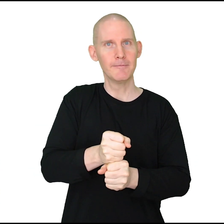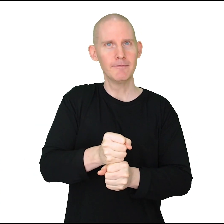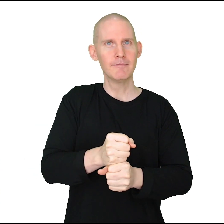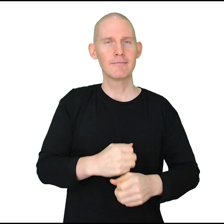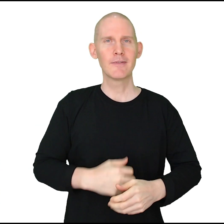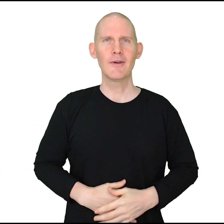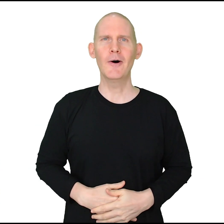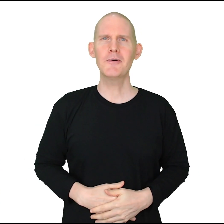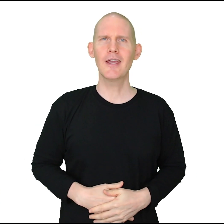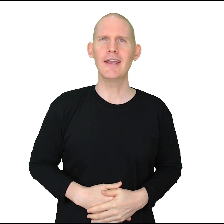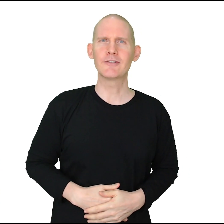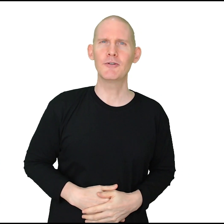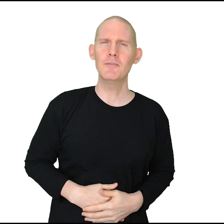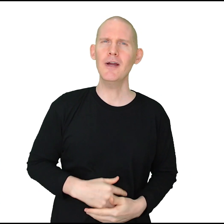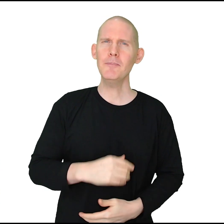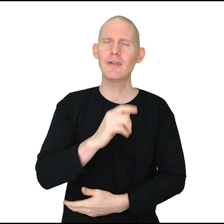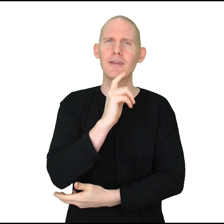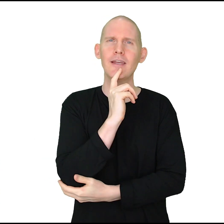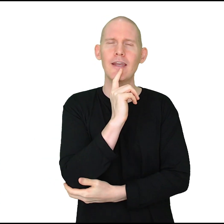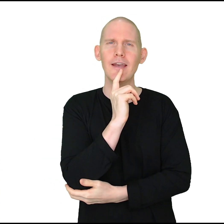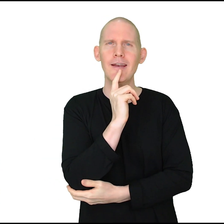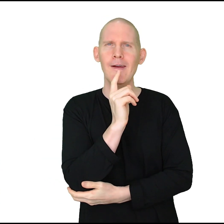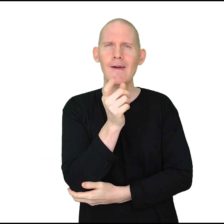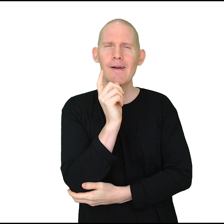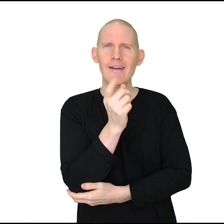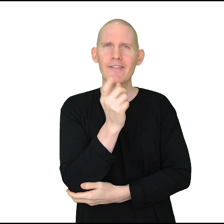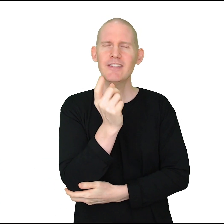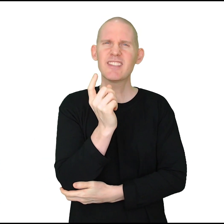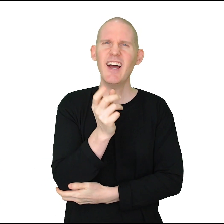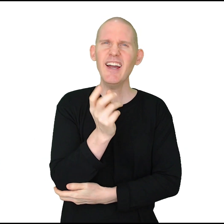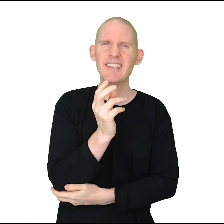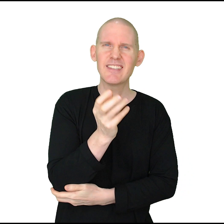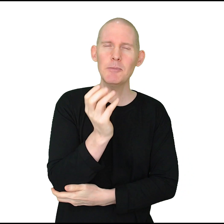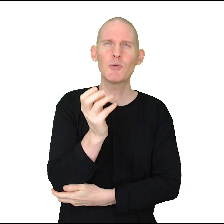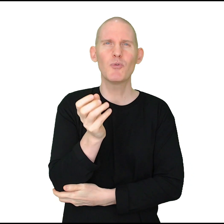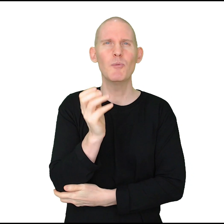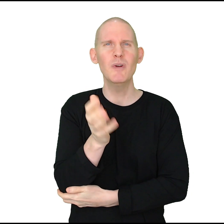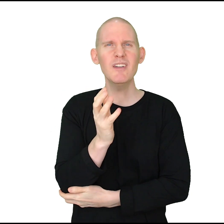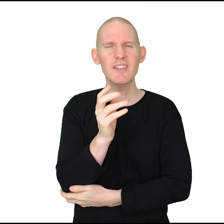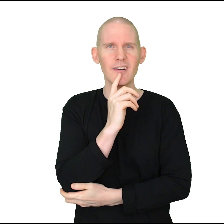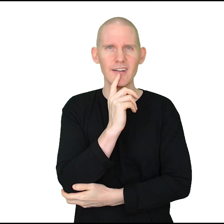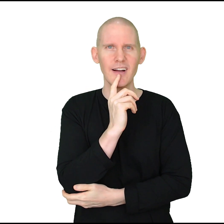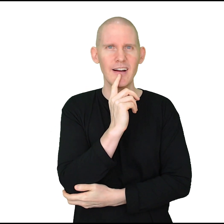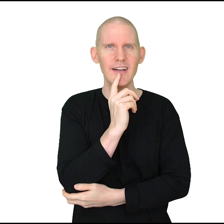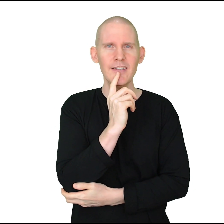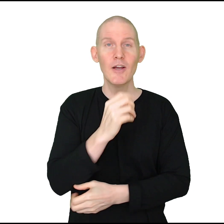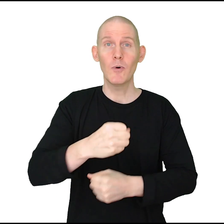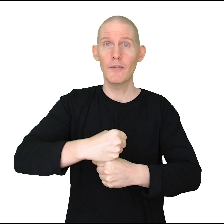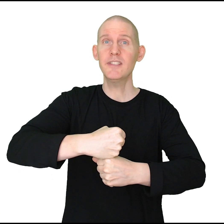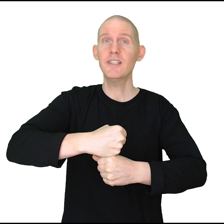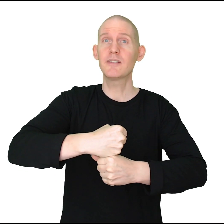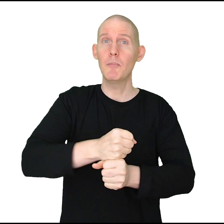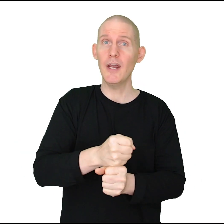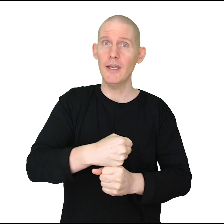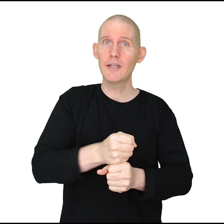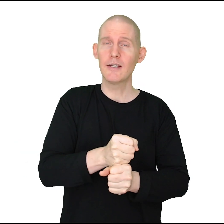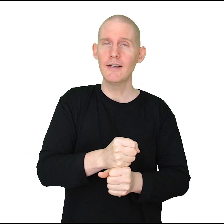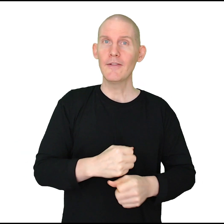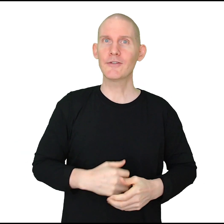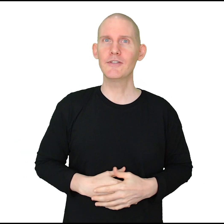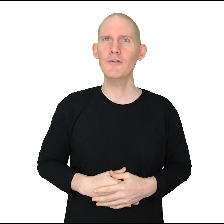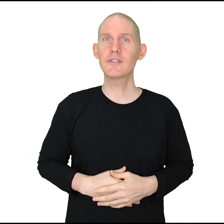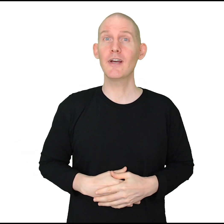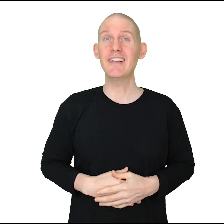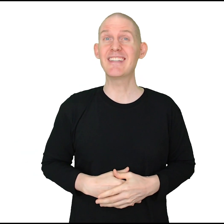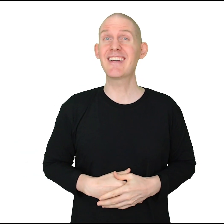make. Okay, so you might be thinking, this sign seems familiar. Well, this is make.